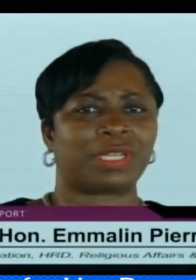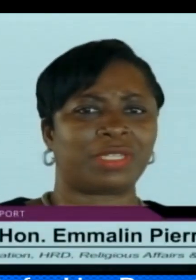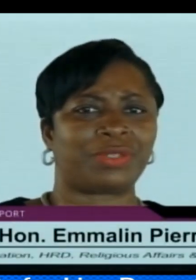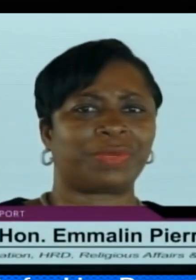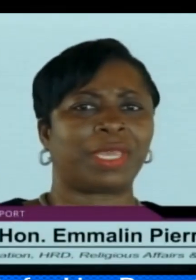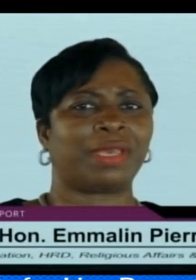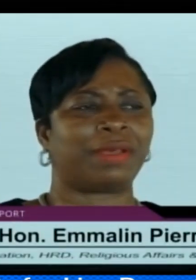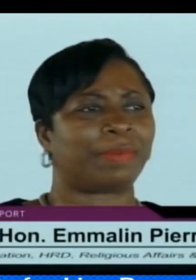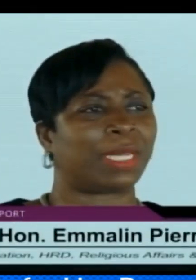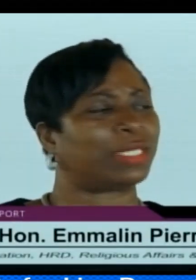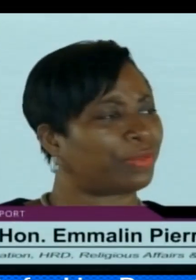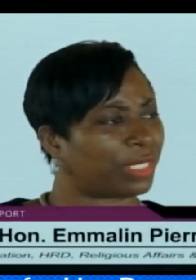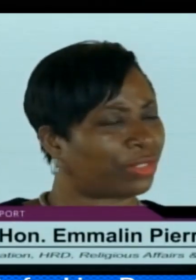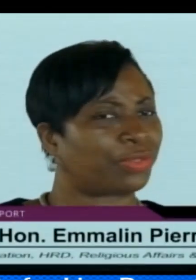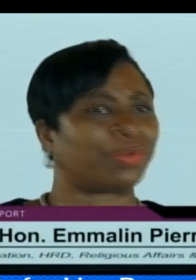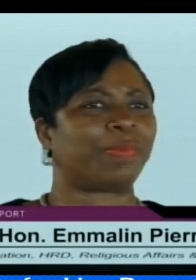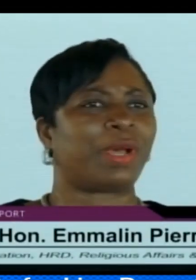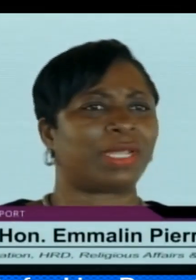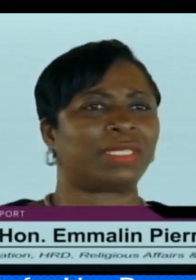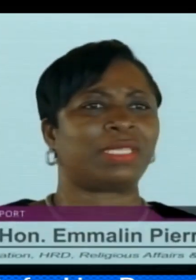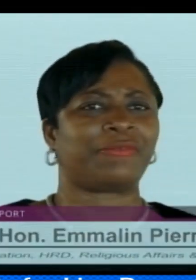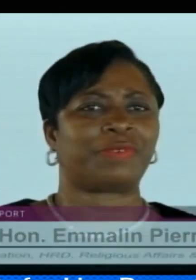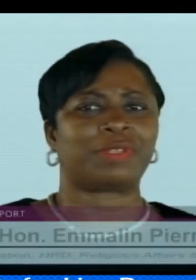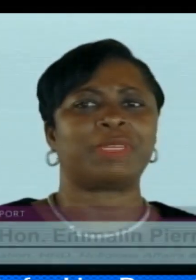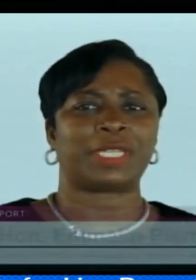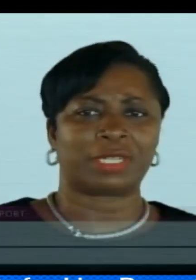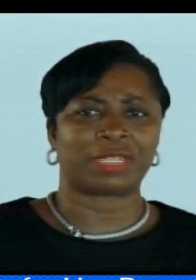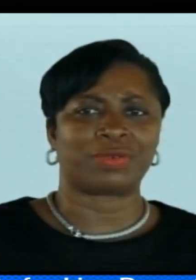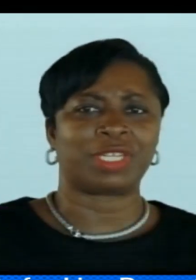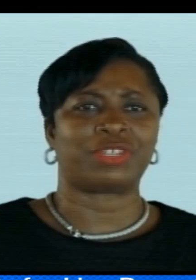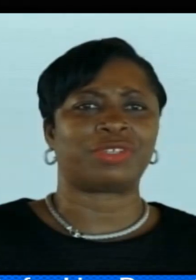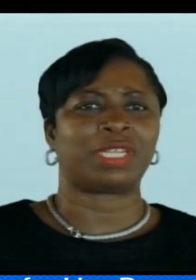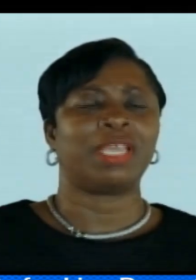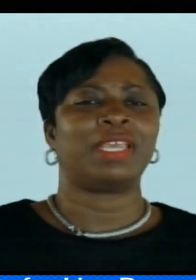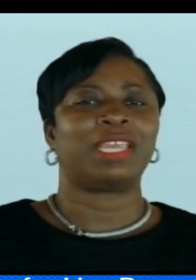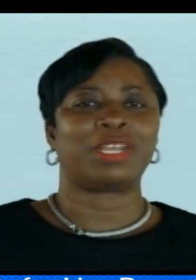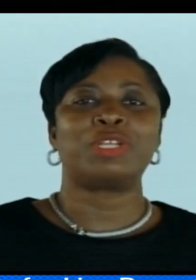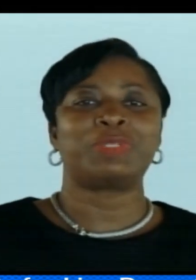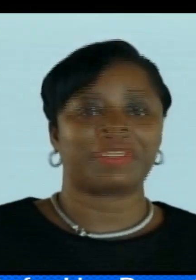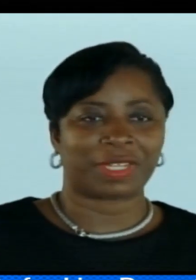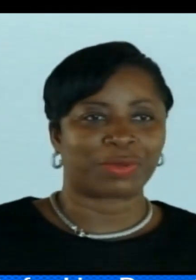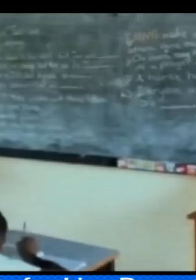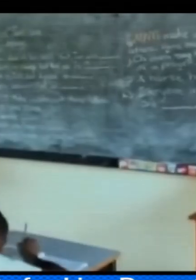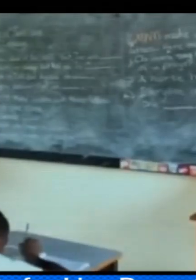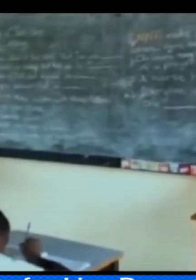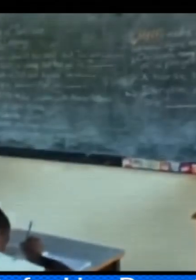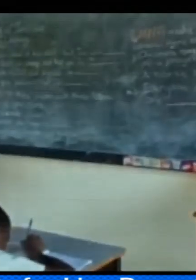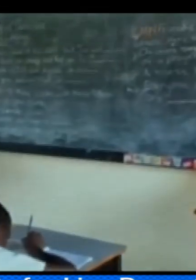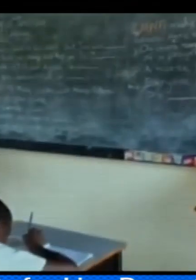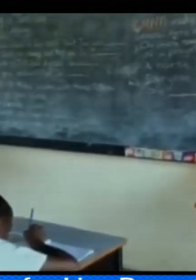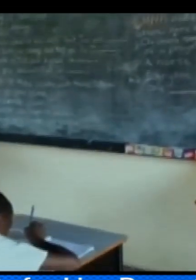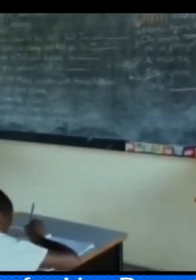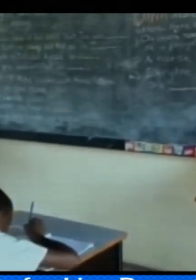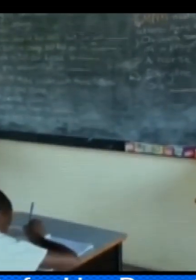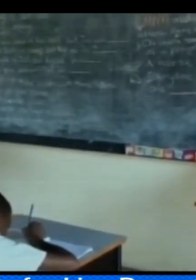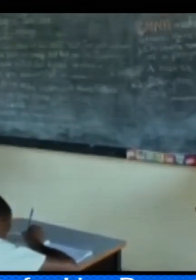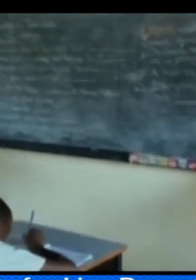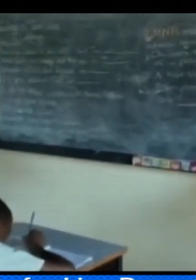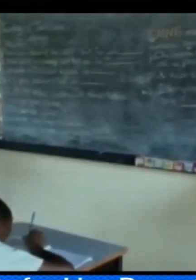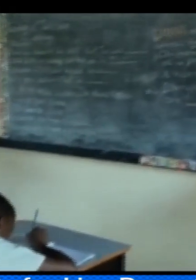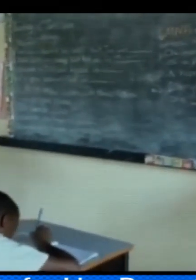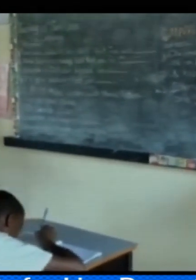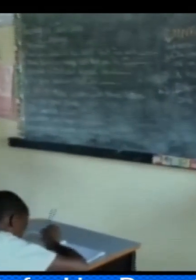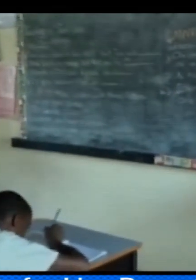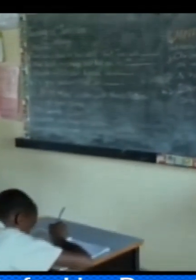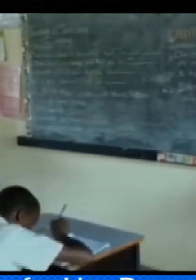is currently doing as it relates to a policy for special education, inclusive education. We value